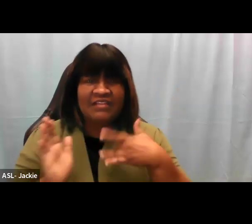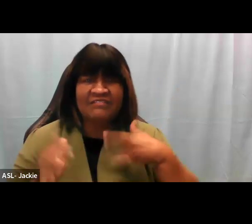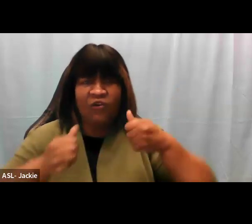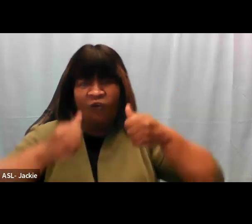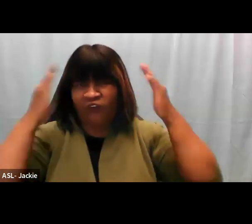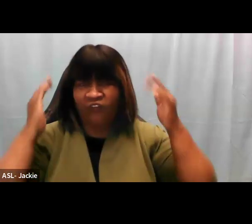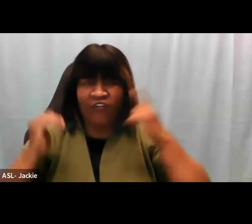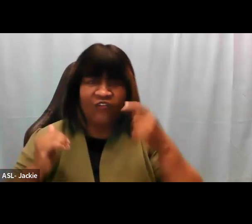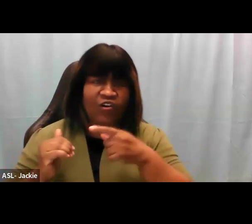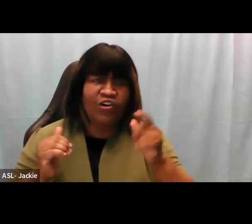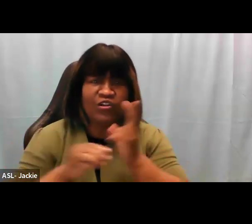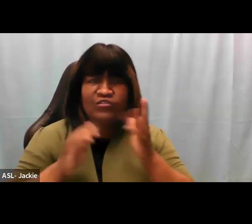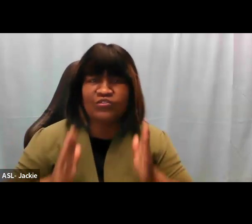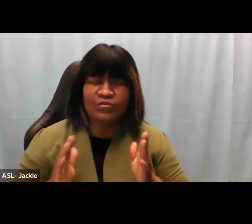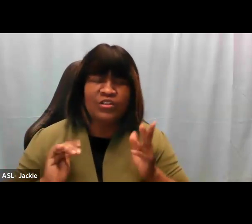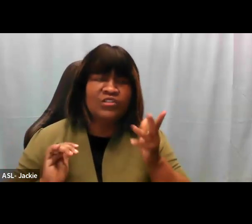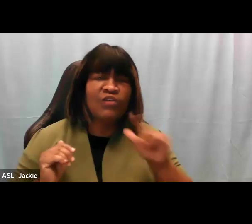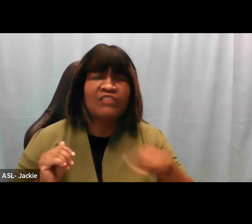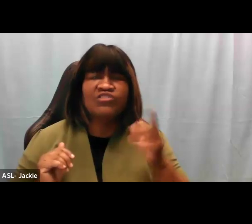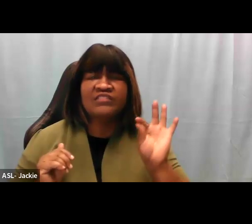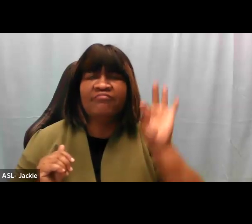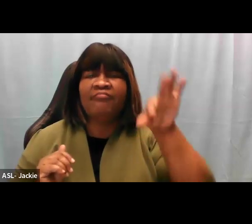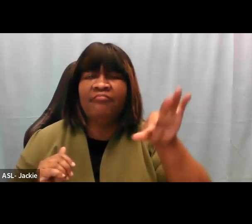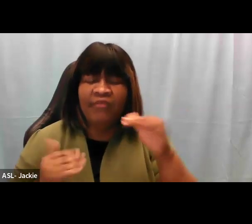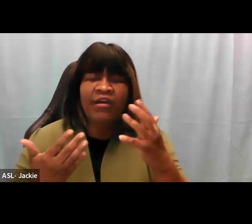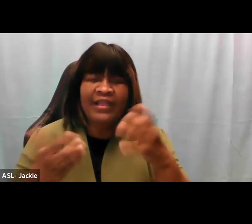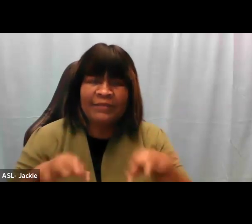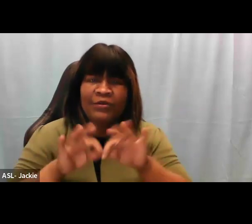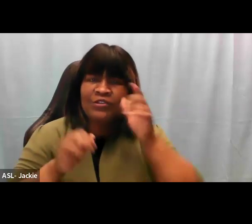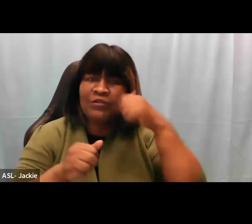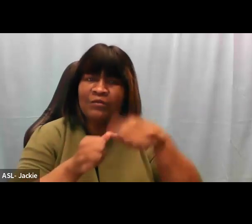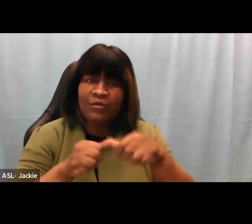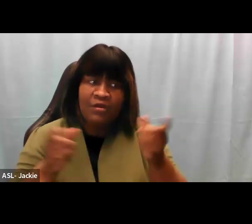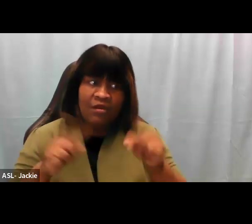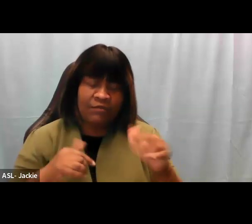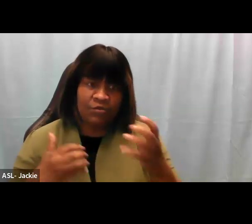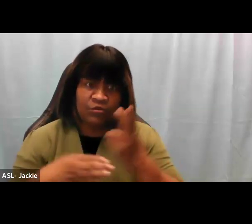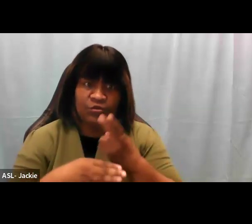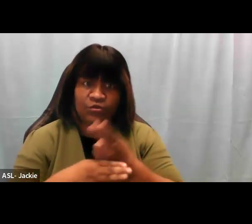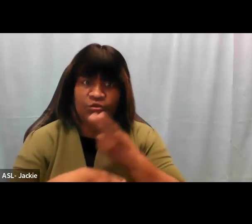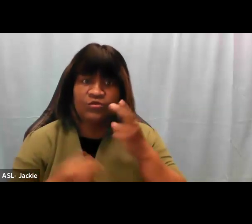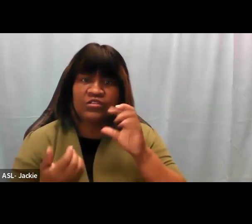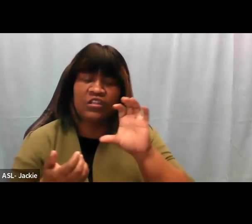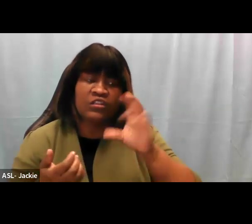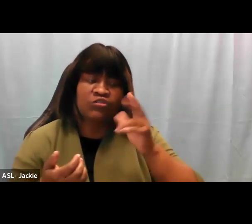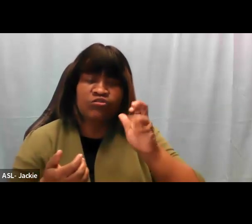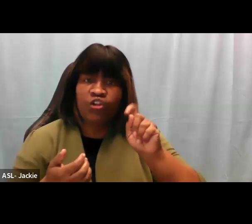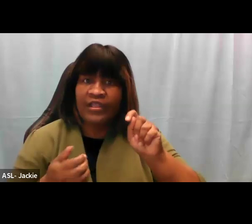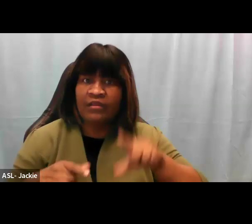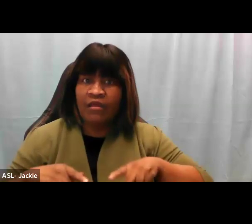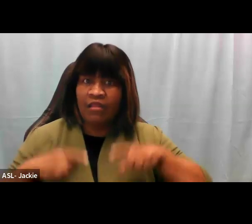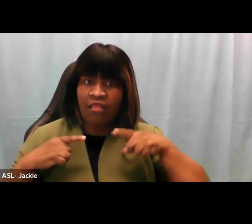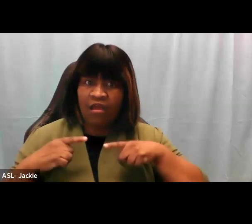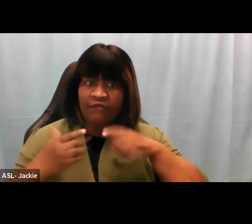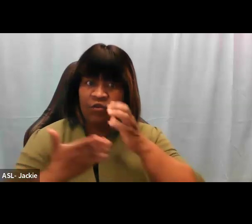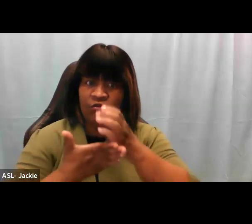consumers. So I just throw this in there so that you are mindful, if you are going to be using the charting a life course, that it may or may not